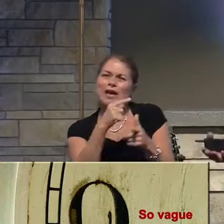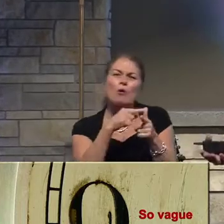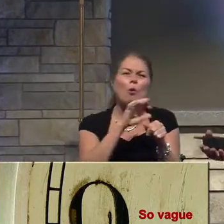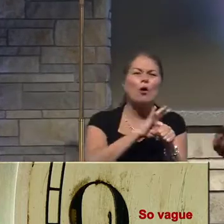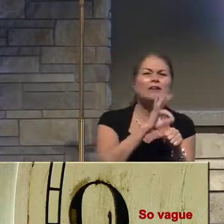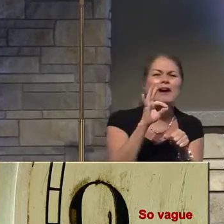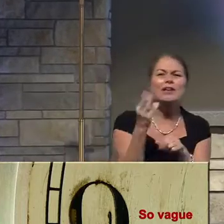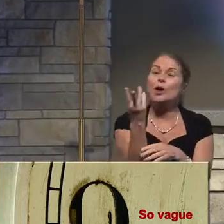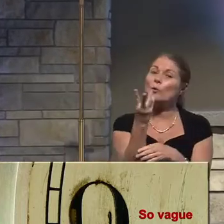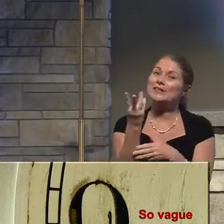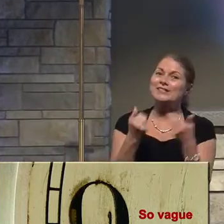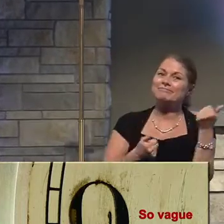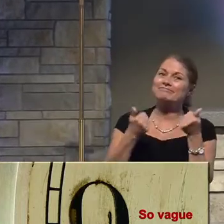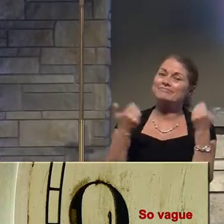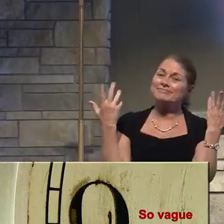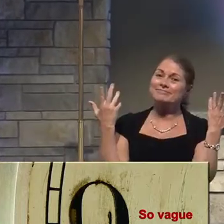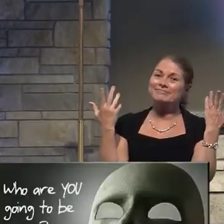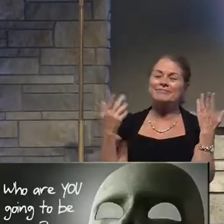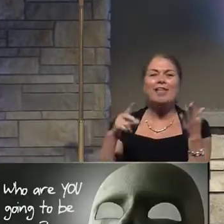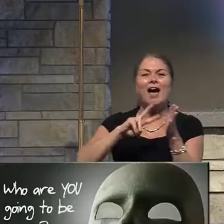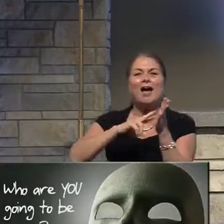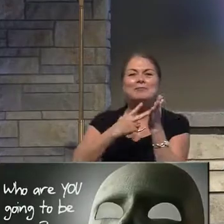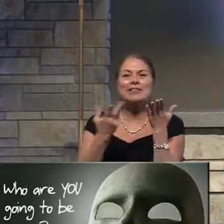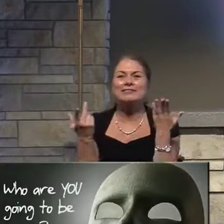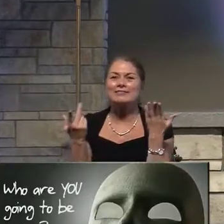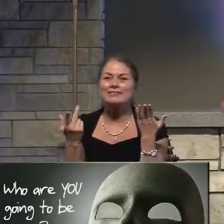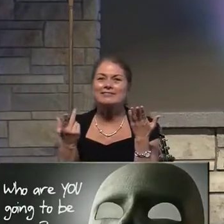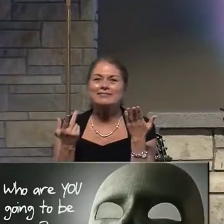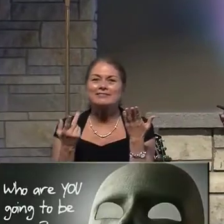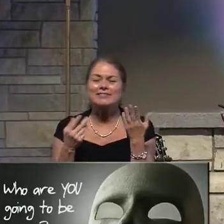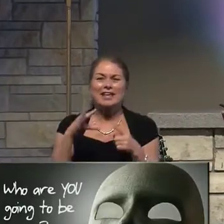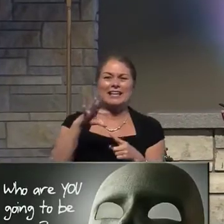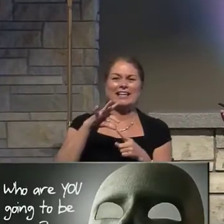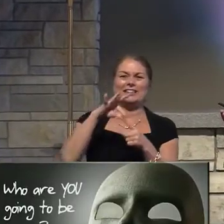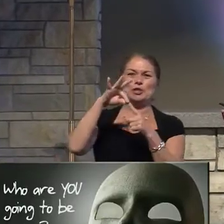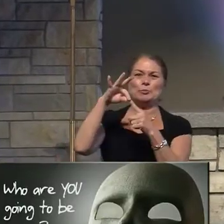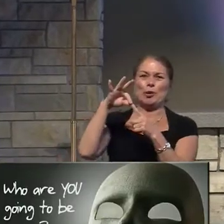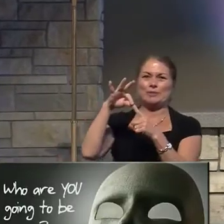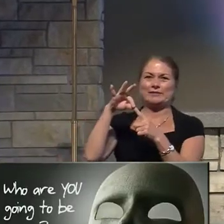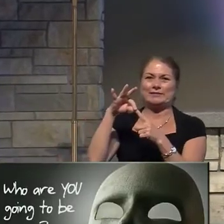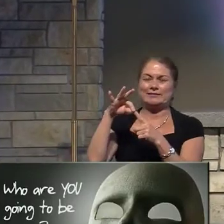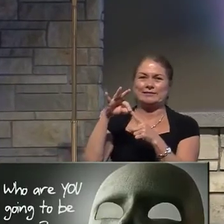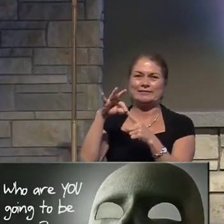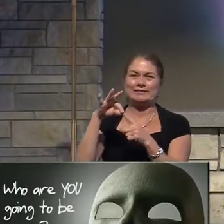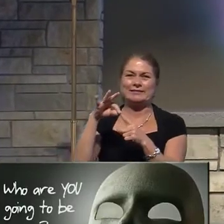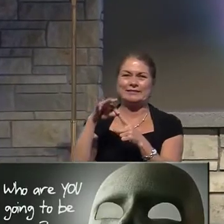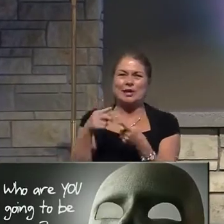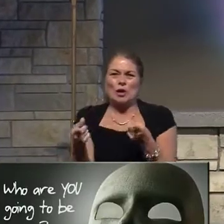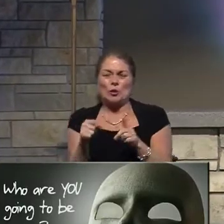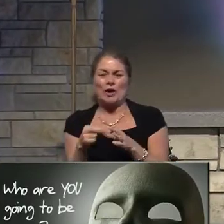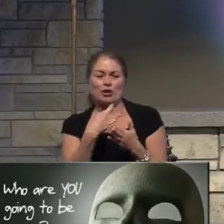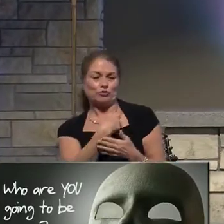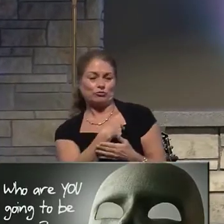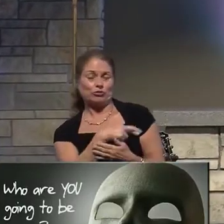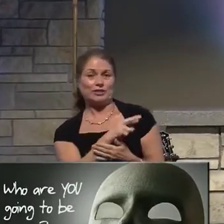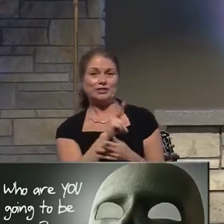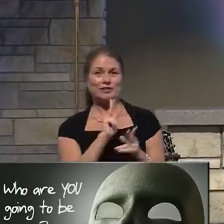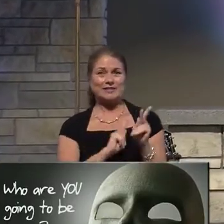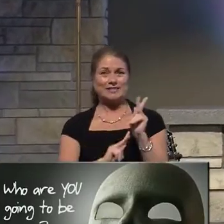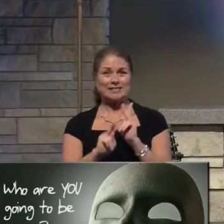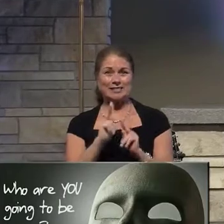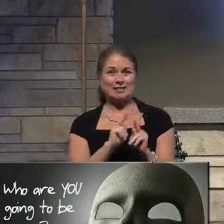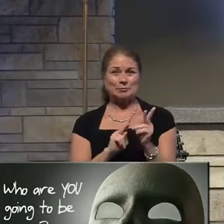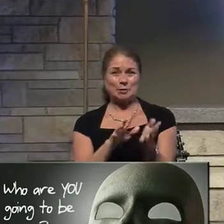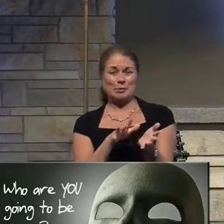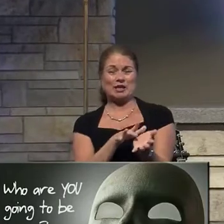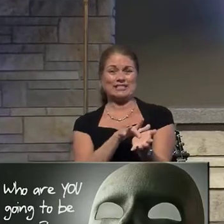on Wednesday? I mean, loopholes. And when religious people